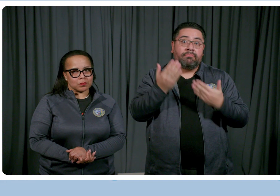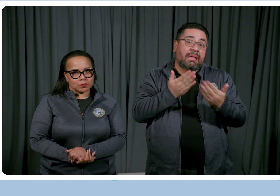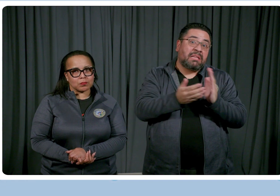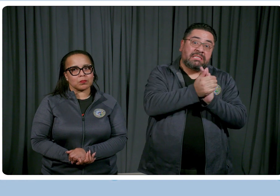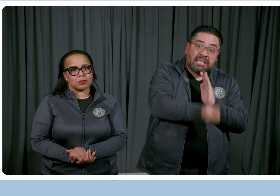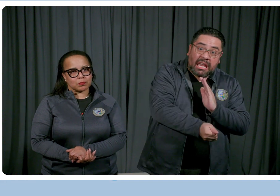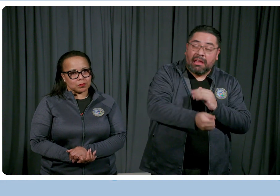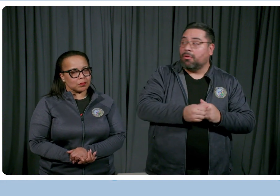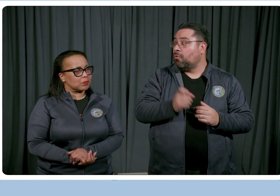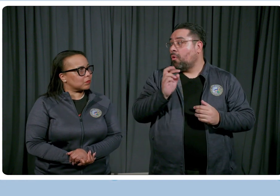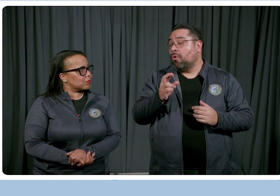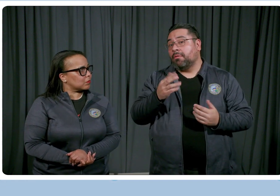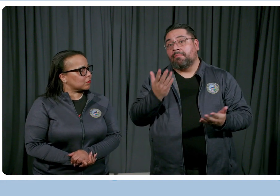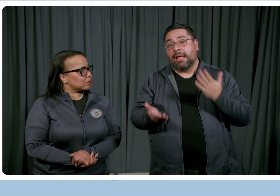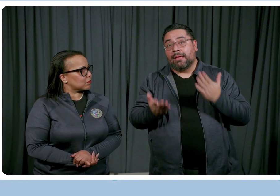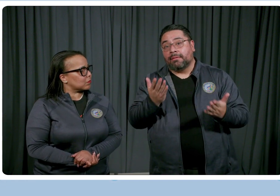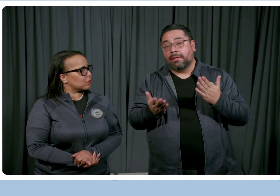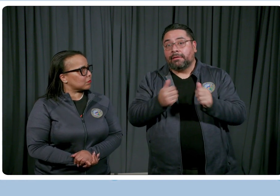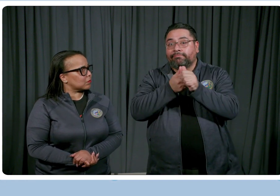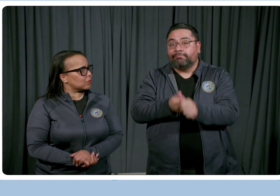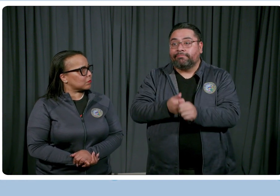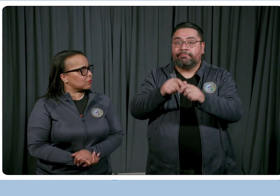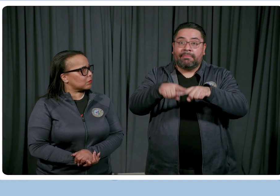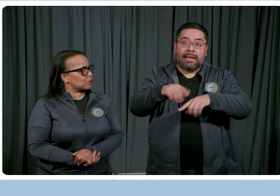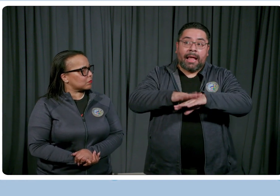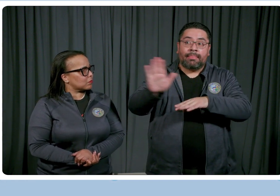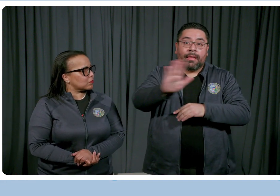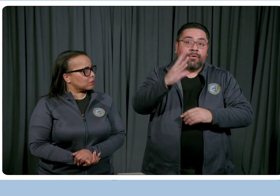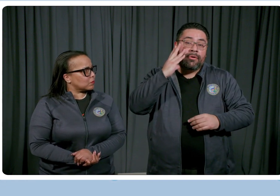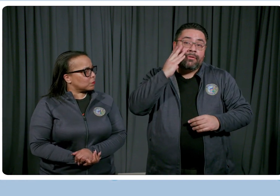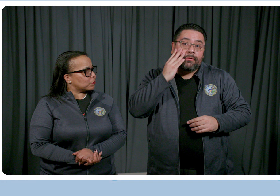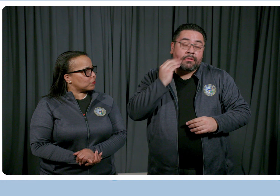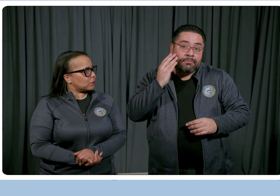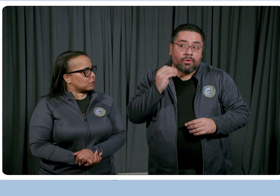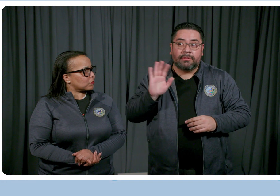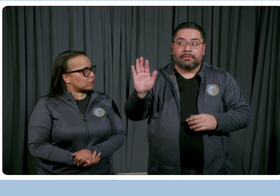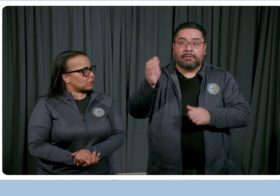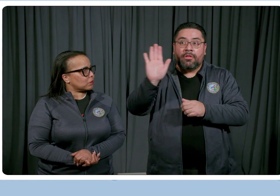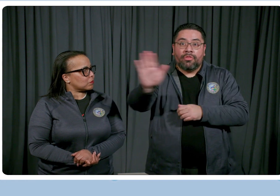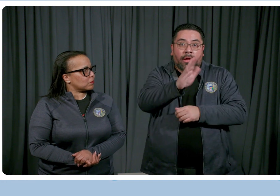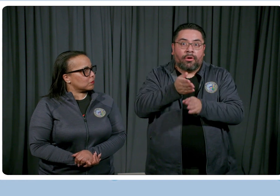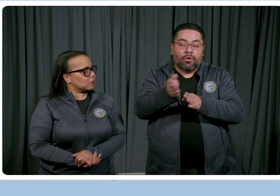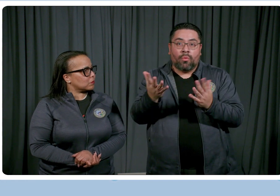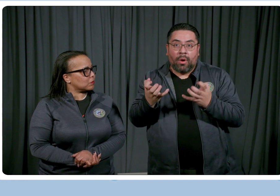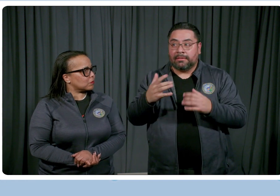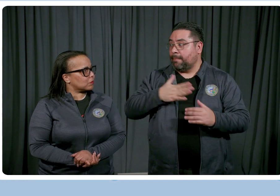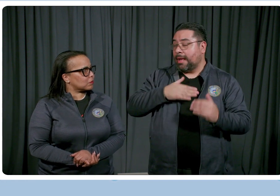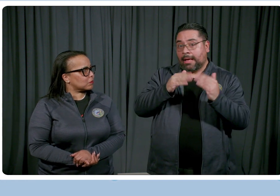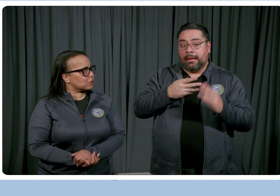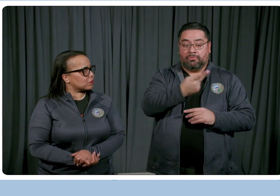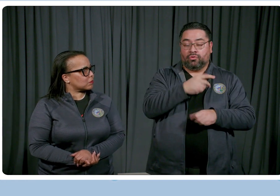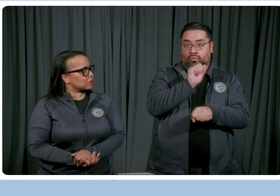be skill or whether it be kind of around experience in terms of the fields they were interested in. We really worked hard, me and